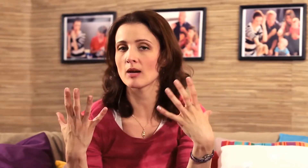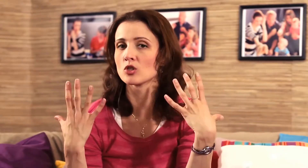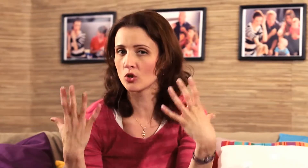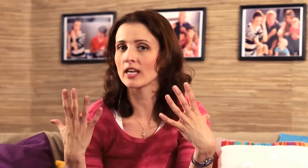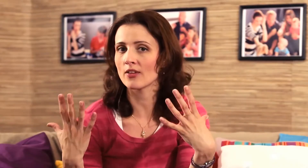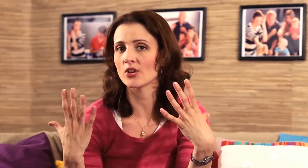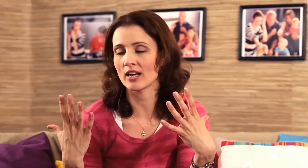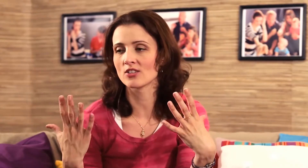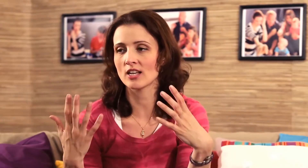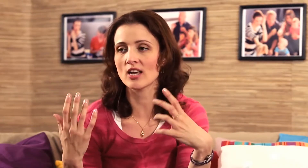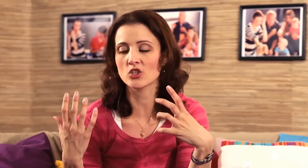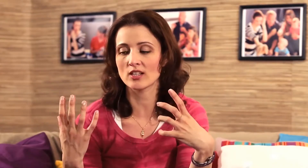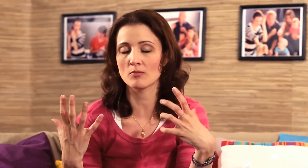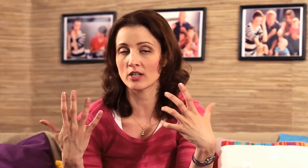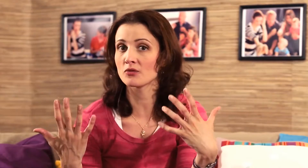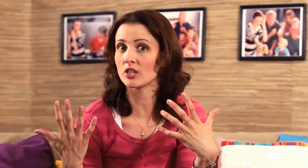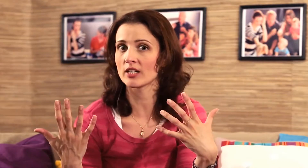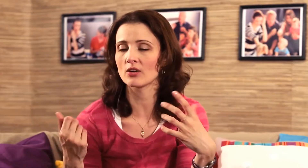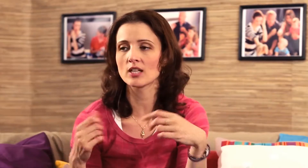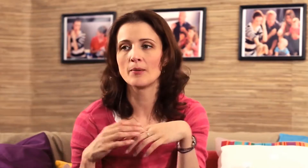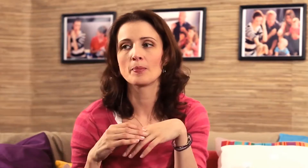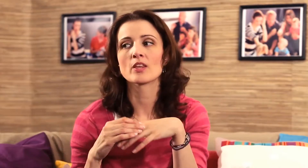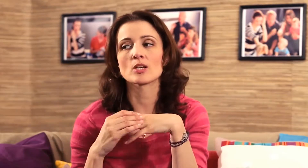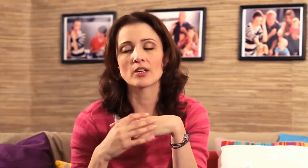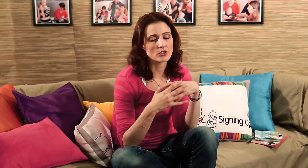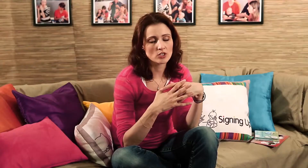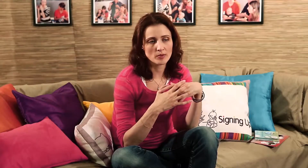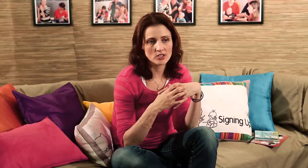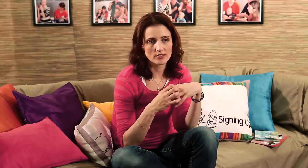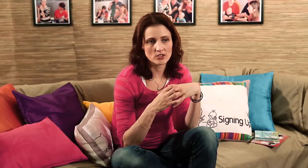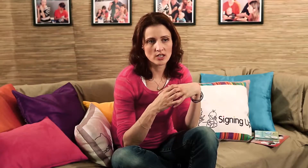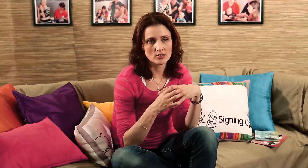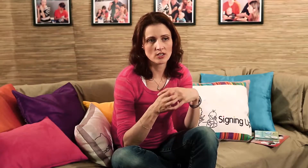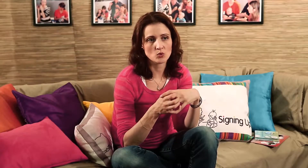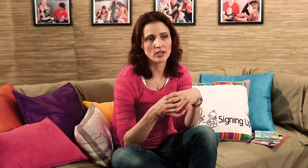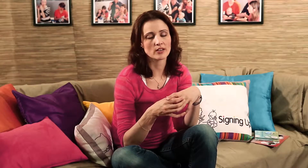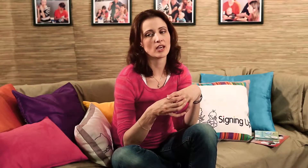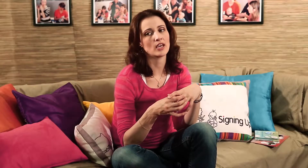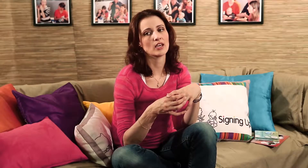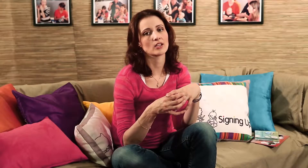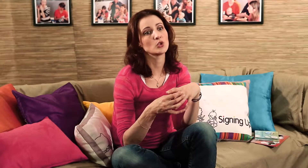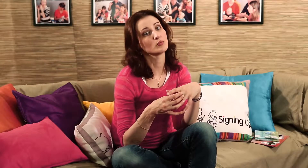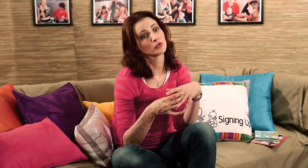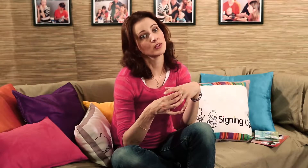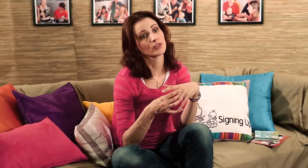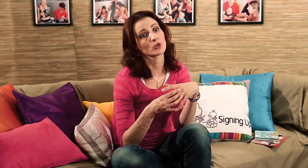sometimes looking at their hands. That's actually them trying to figure it out. Something else that you might see at that stage is where they do a movement that they already